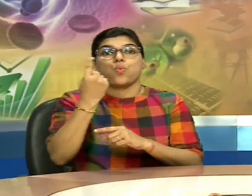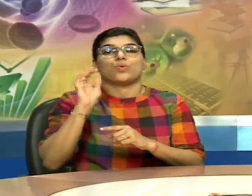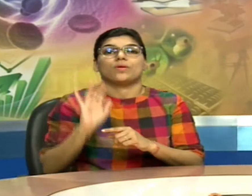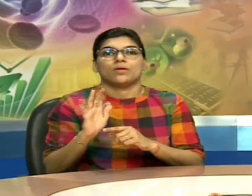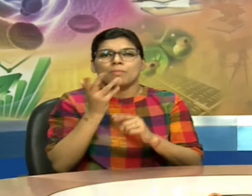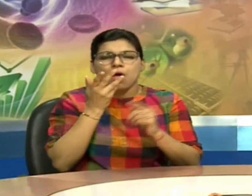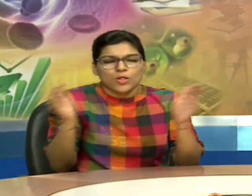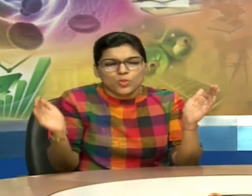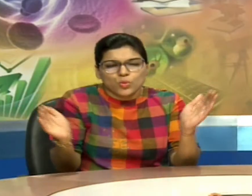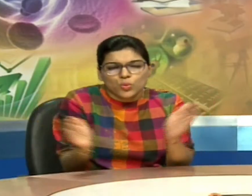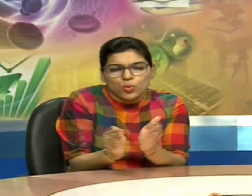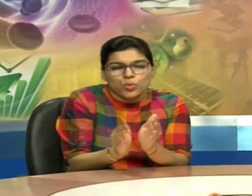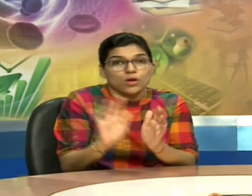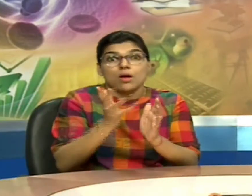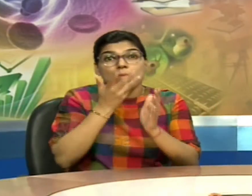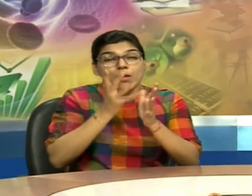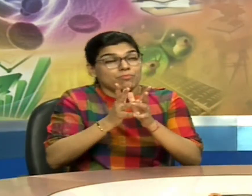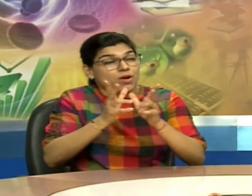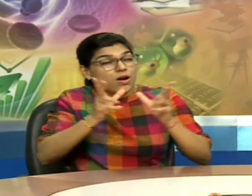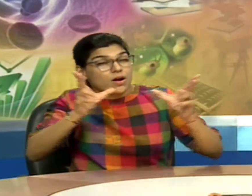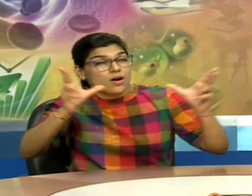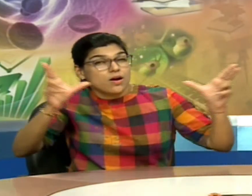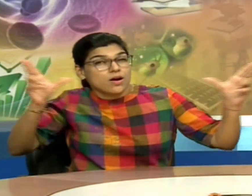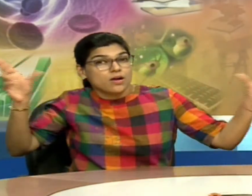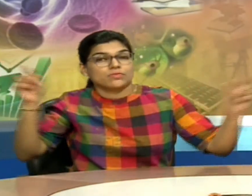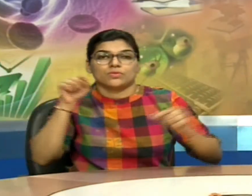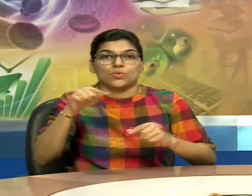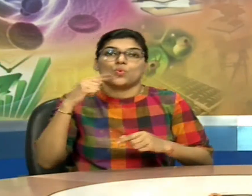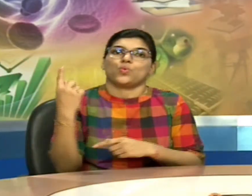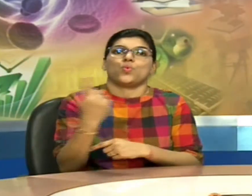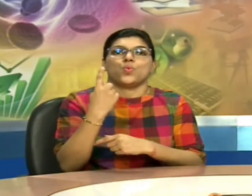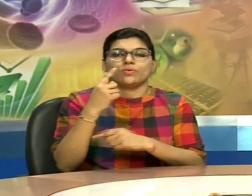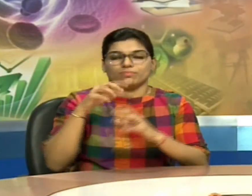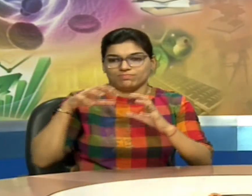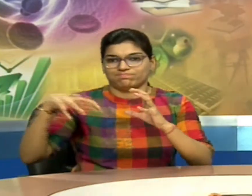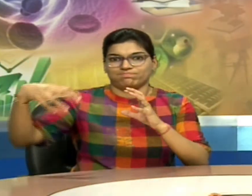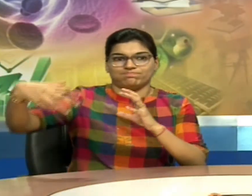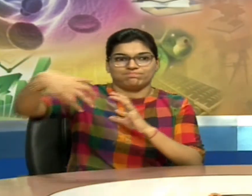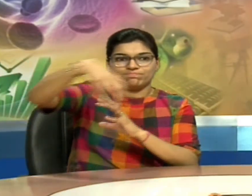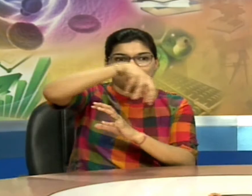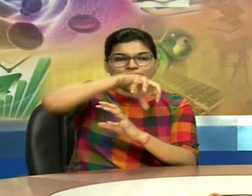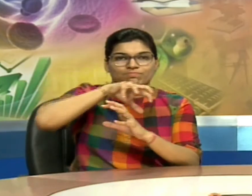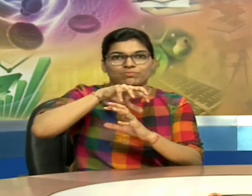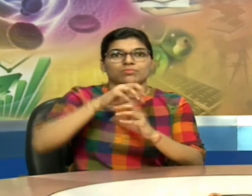So that is the water body. That is not a small one, that's a big ocean.